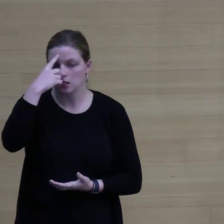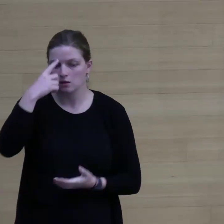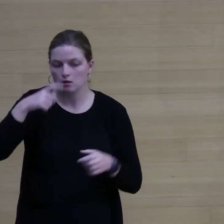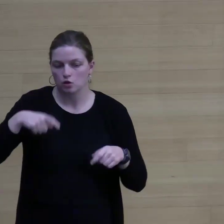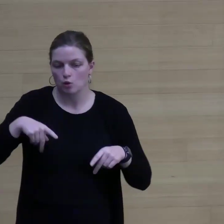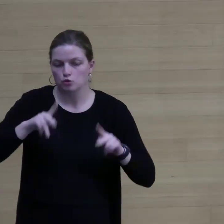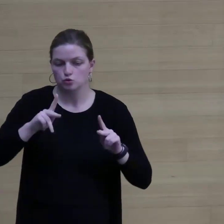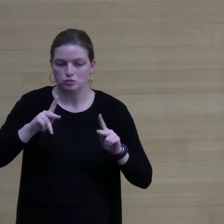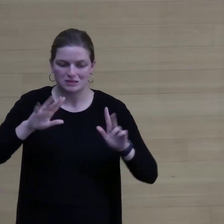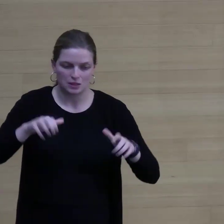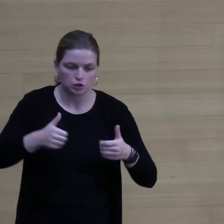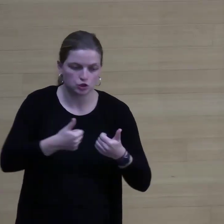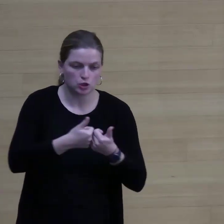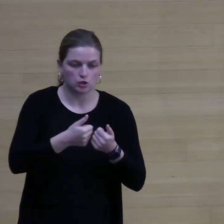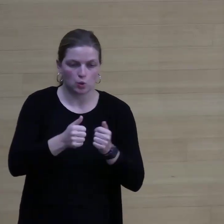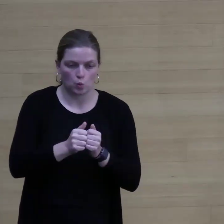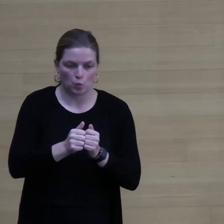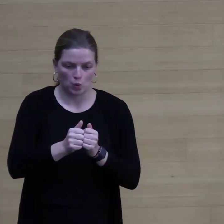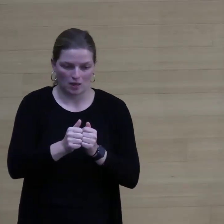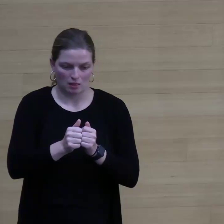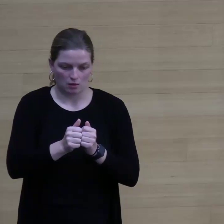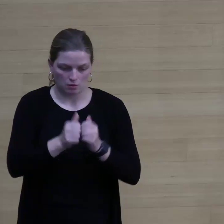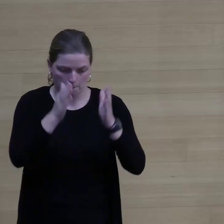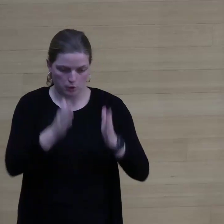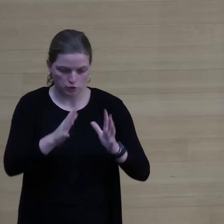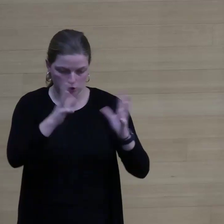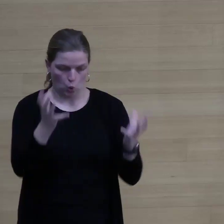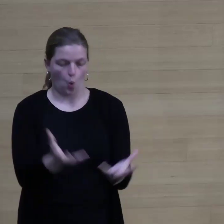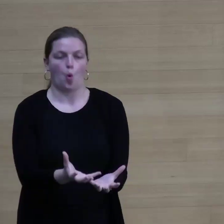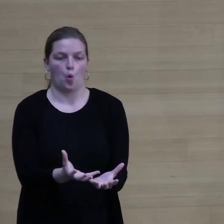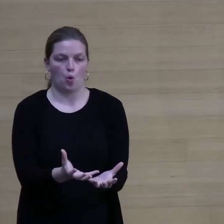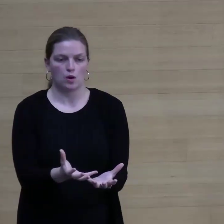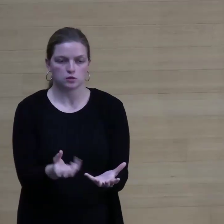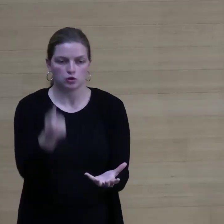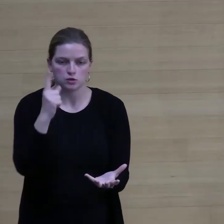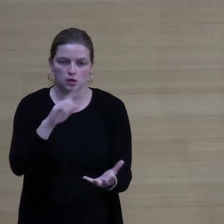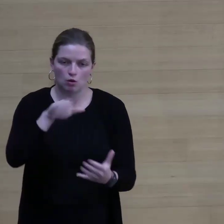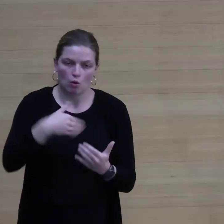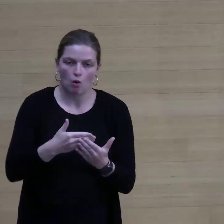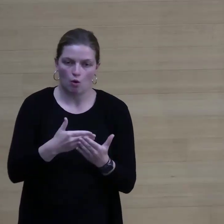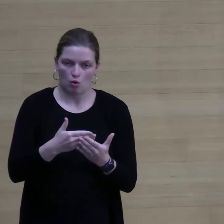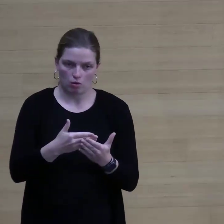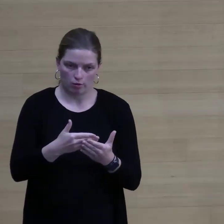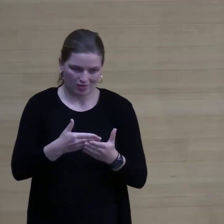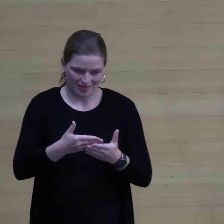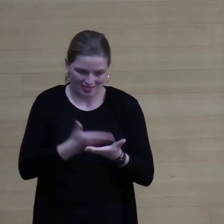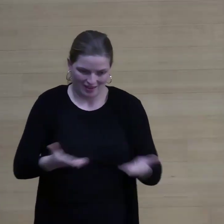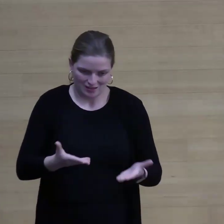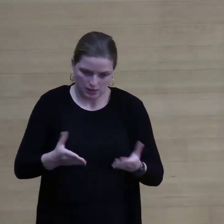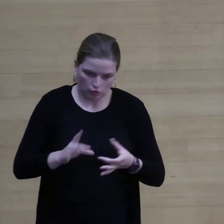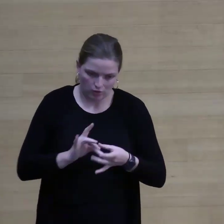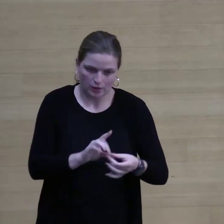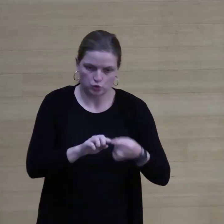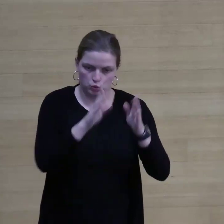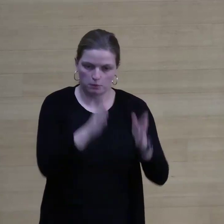opportunities and the challenges with the idea of seeing the whole person is understanding all the baggage that comes with being the whole person.